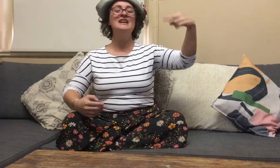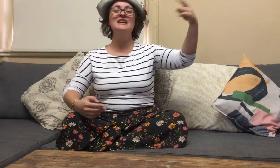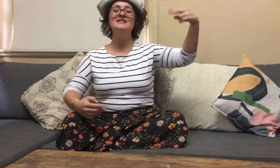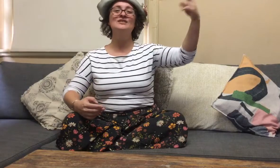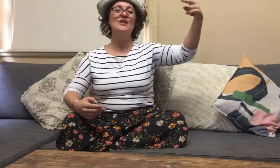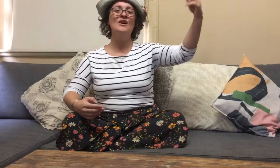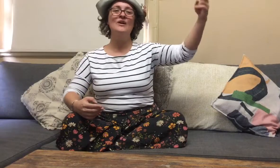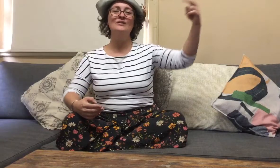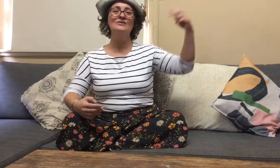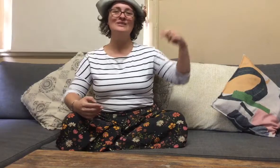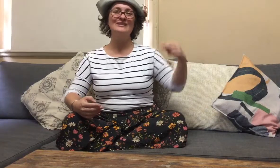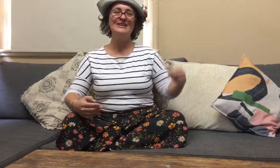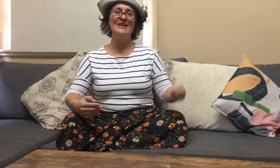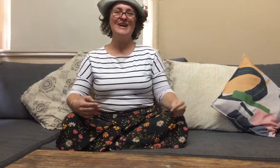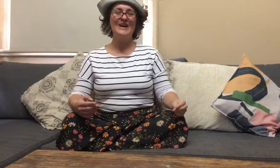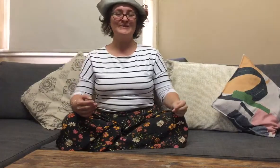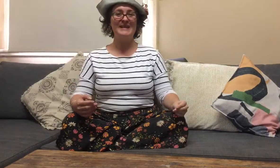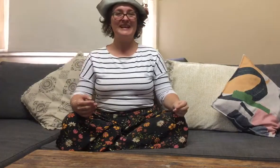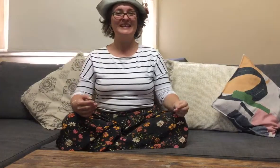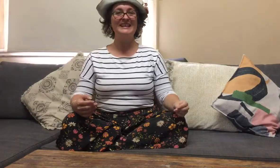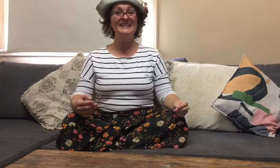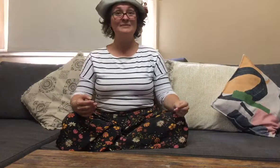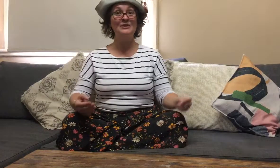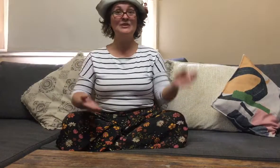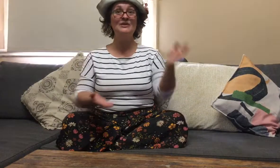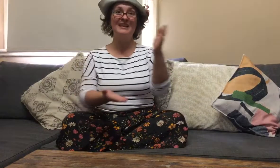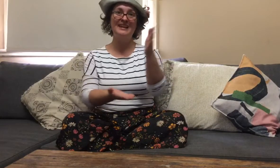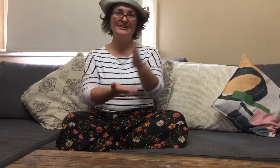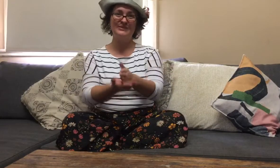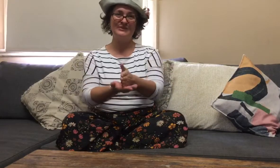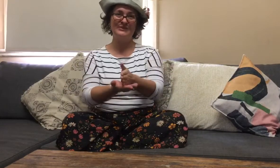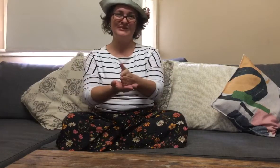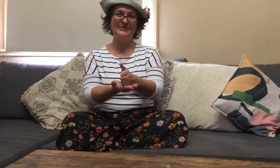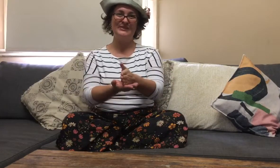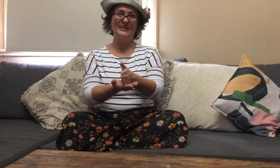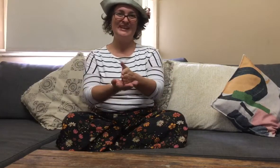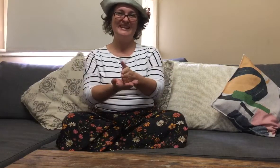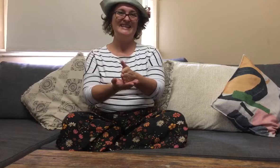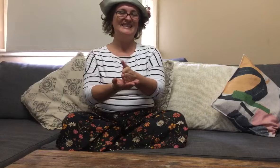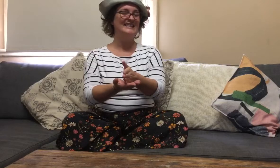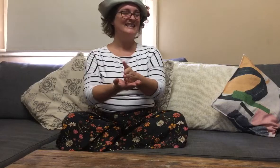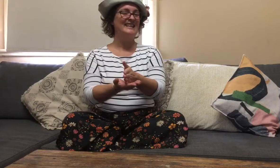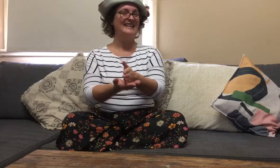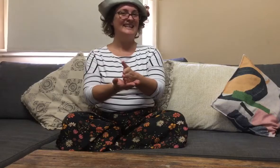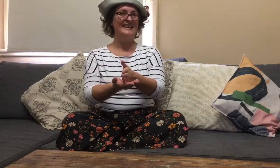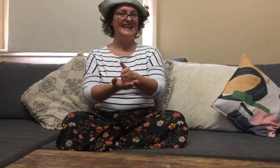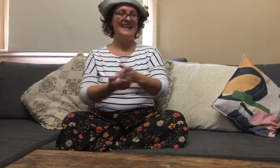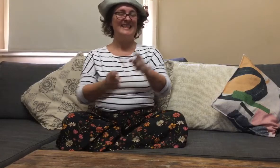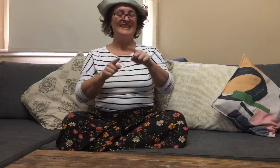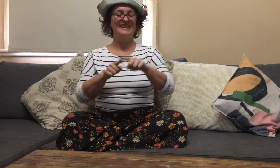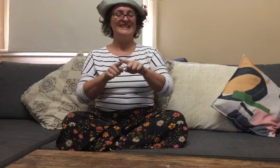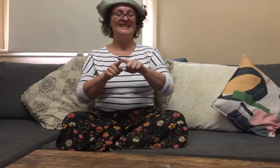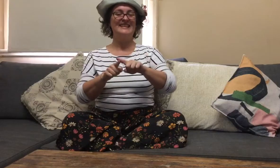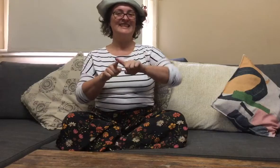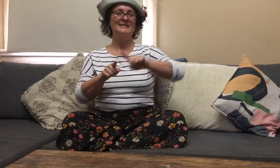sweet songs of melodies pure and true, singing, this is